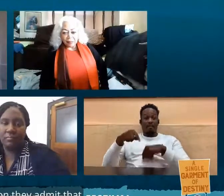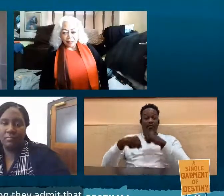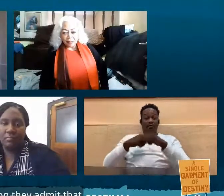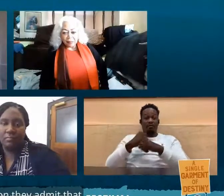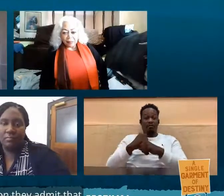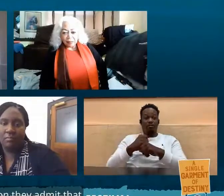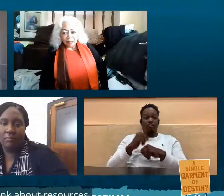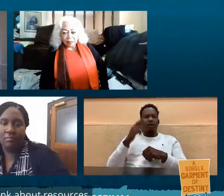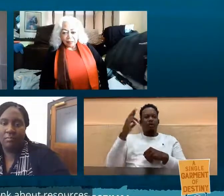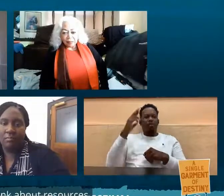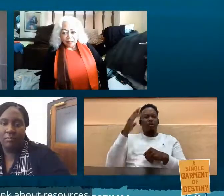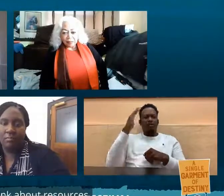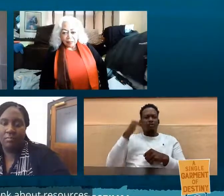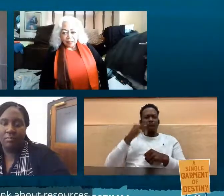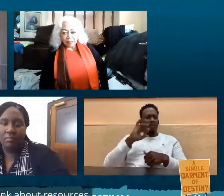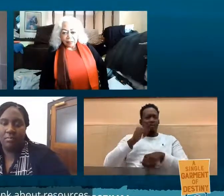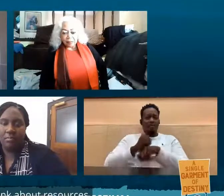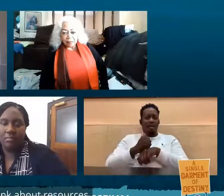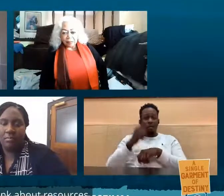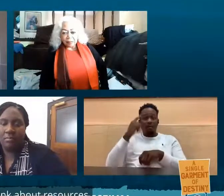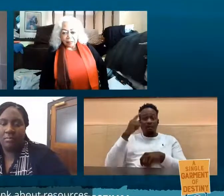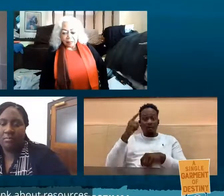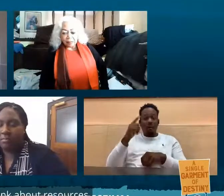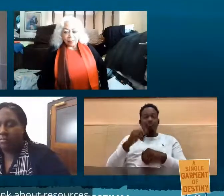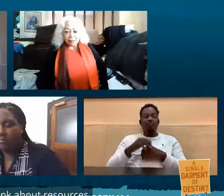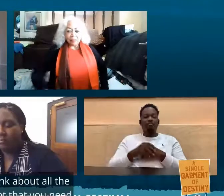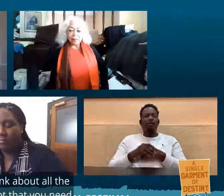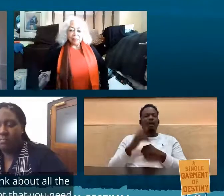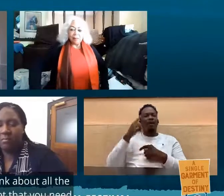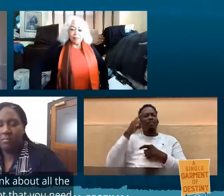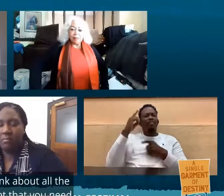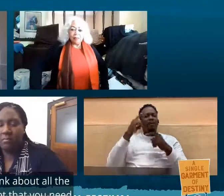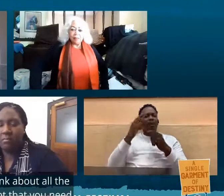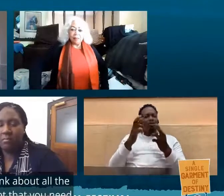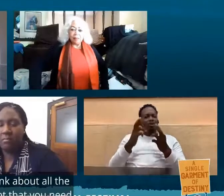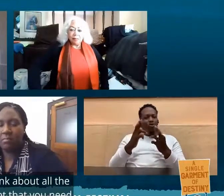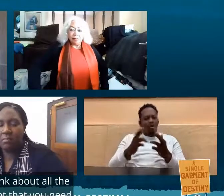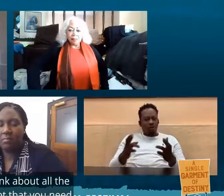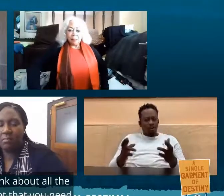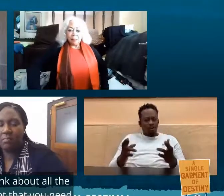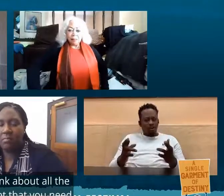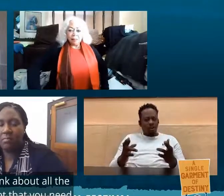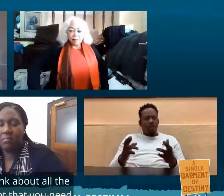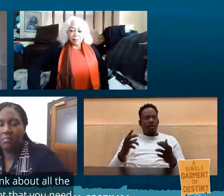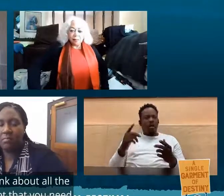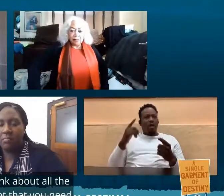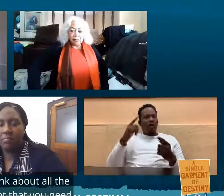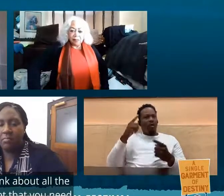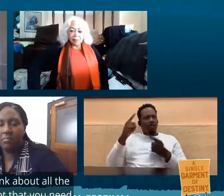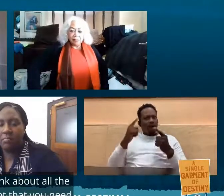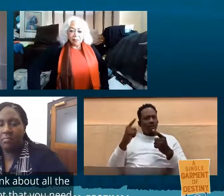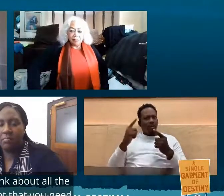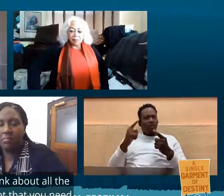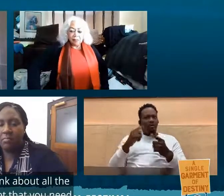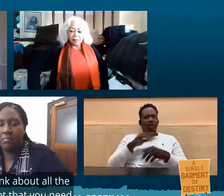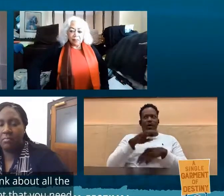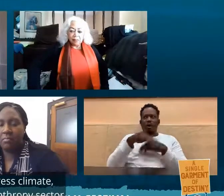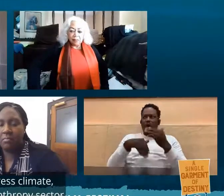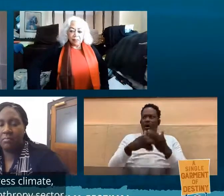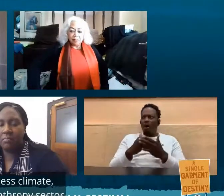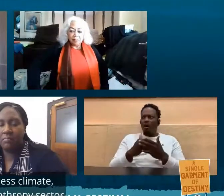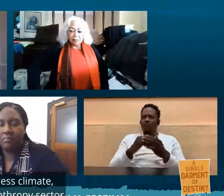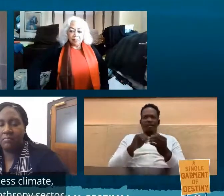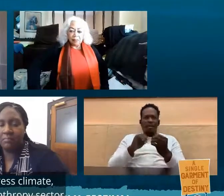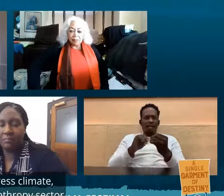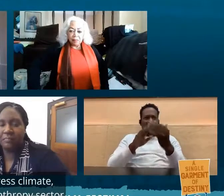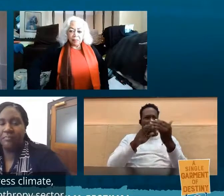reason they did that is because as we think about resources and we think about all the engagement that you need